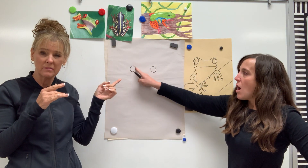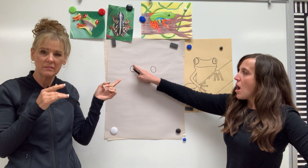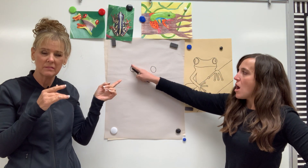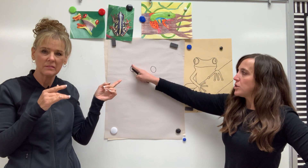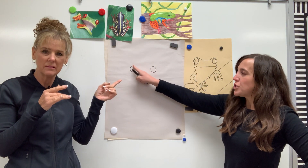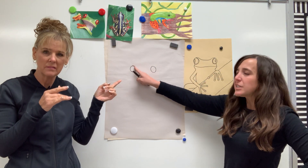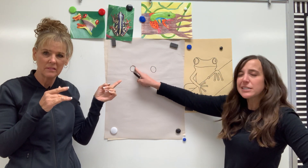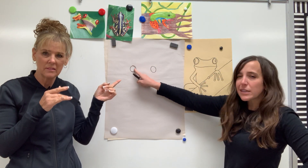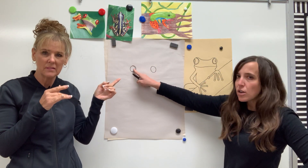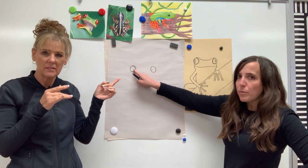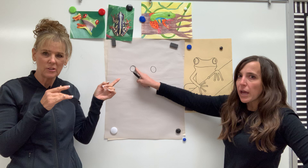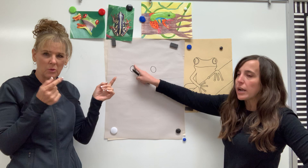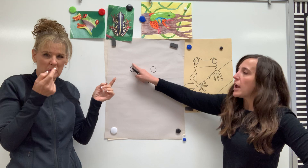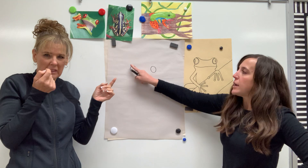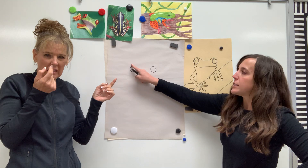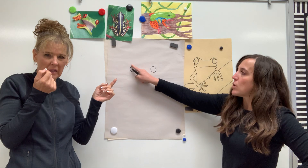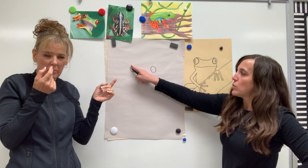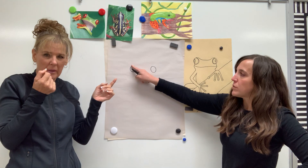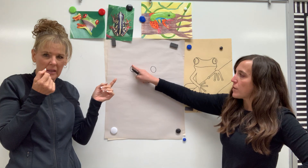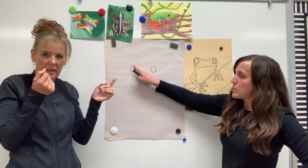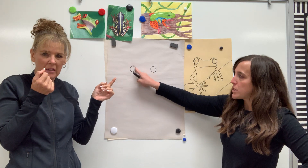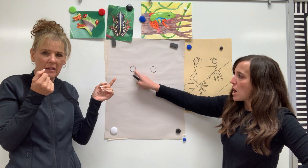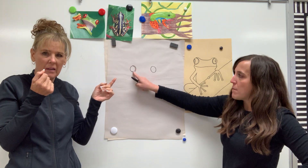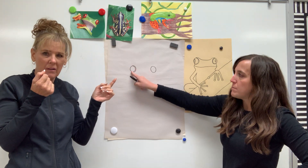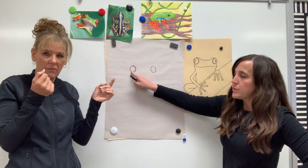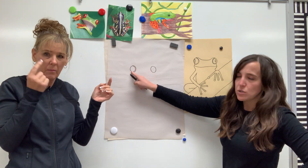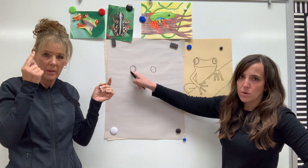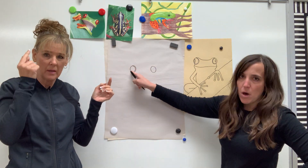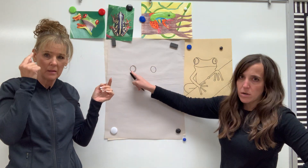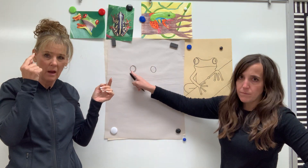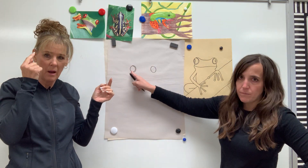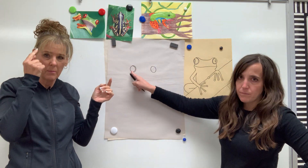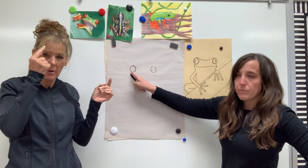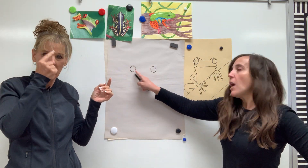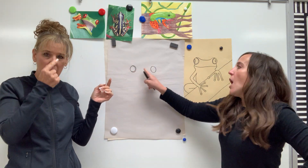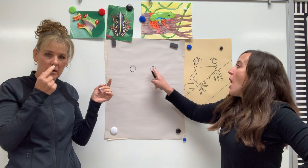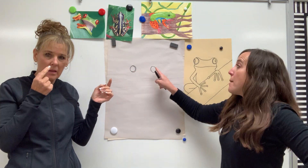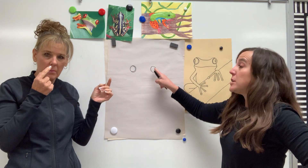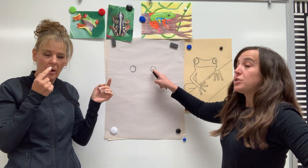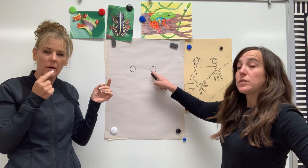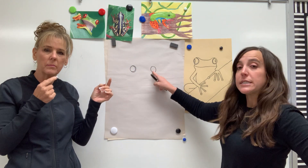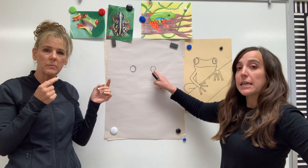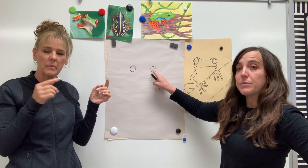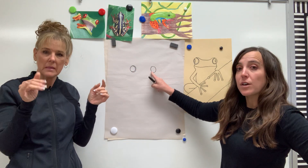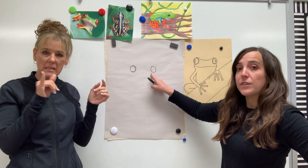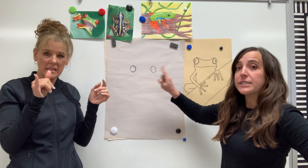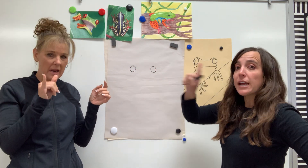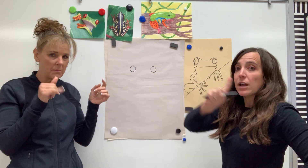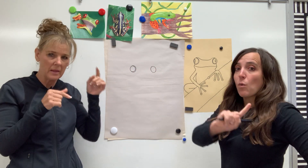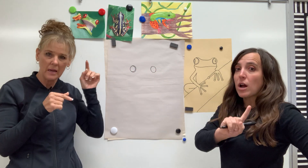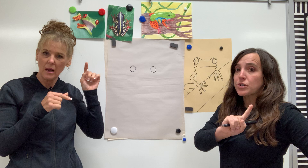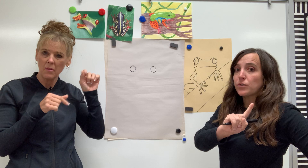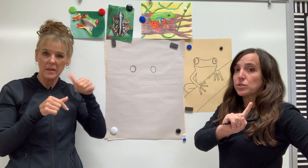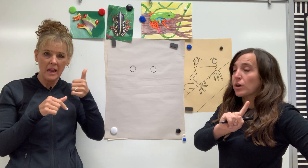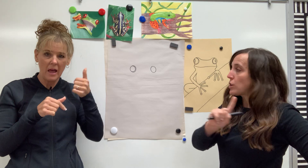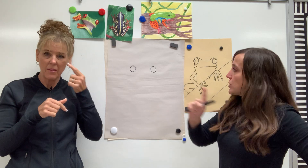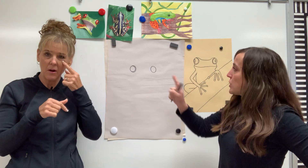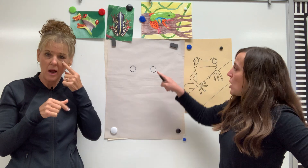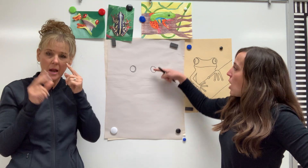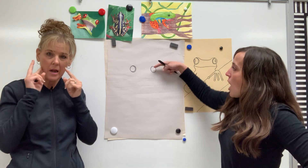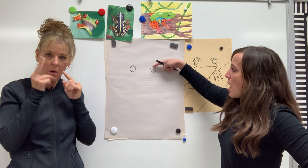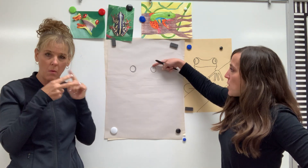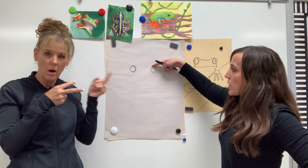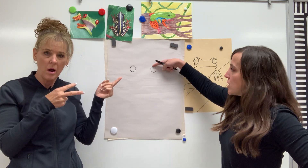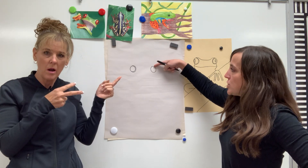shows just a little bit, and it's only from the top to the bottom. I'm gonna do the same thing on this side. Now watch, first